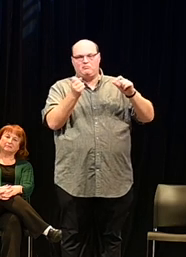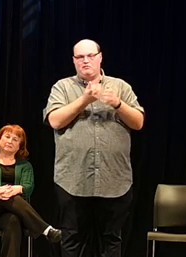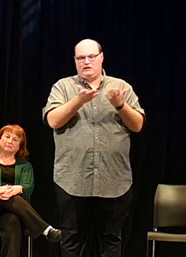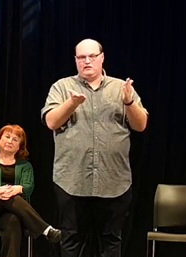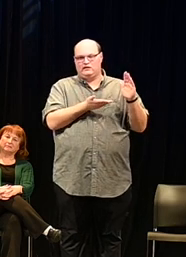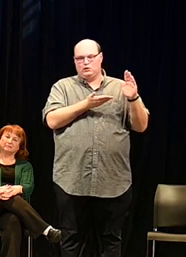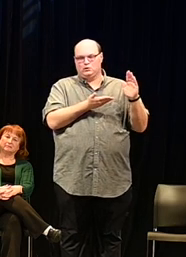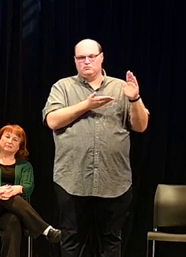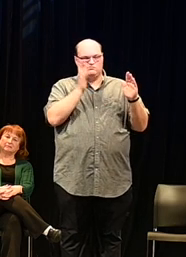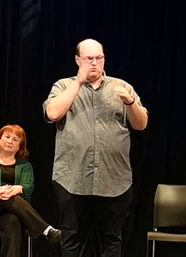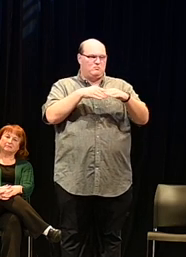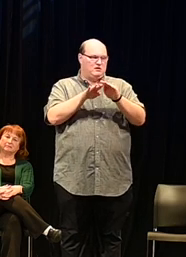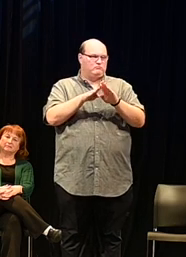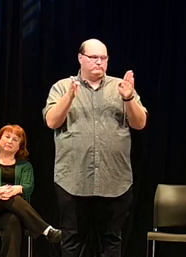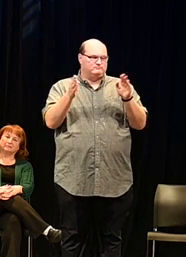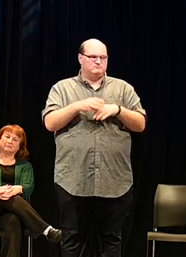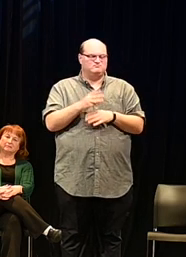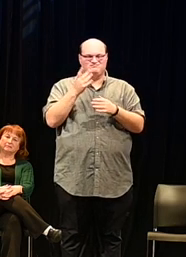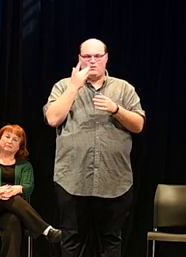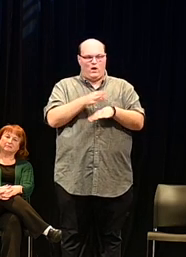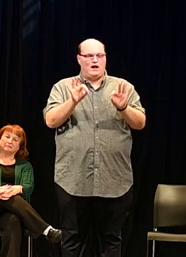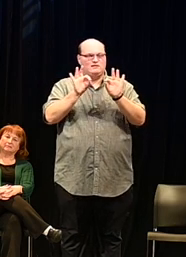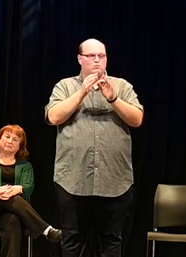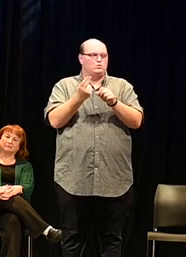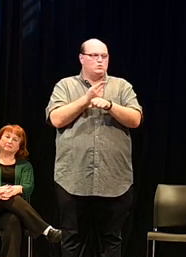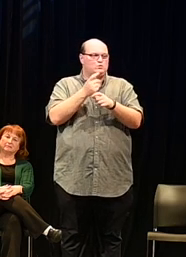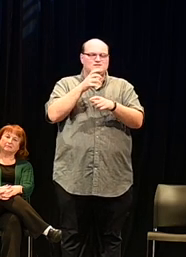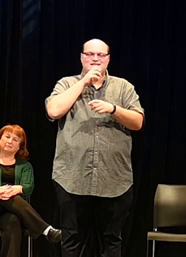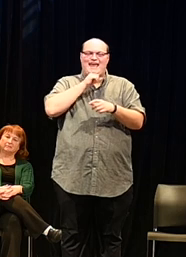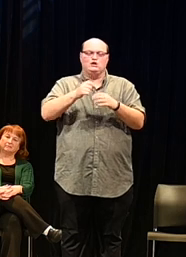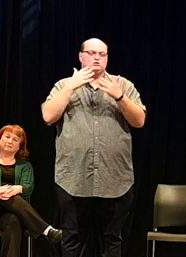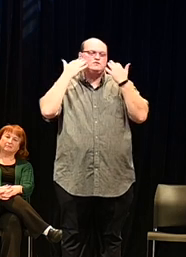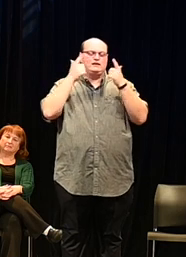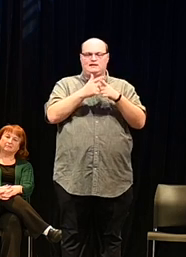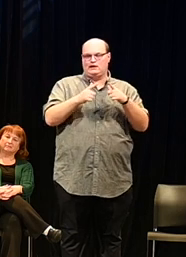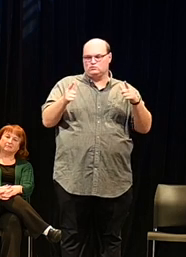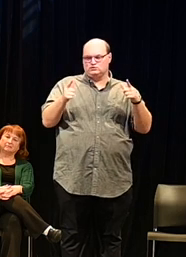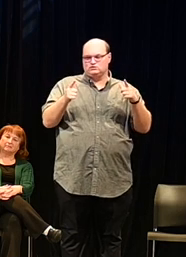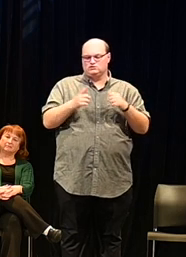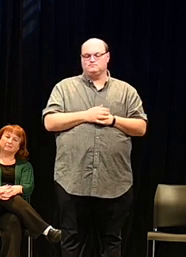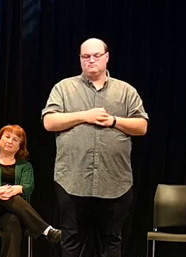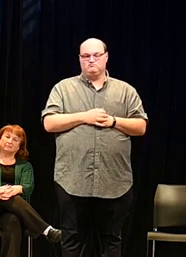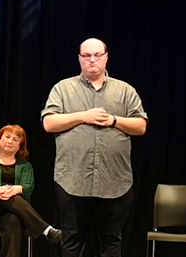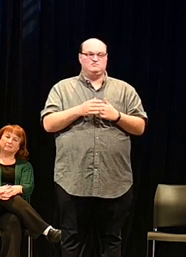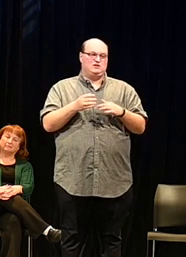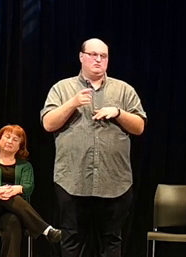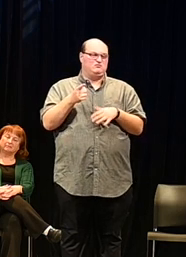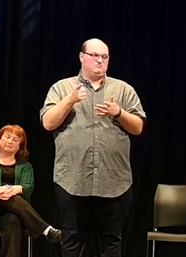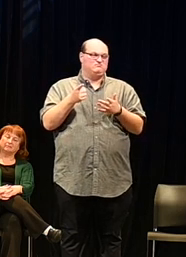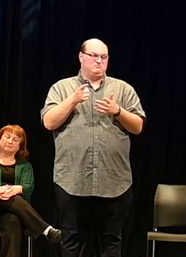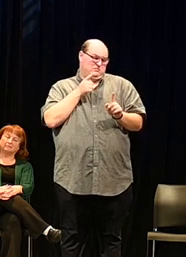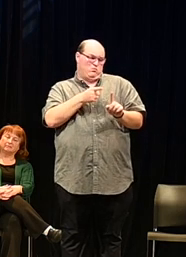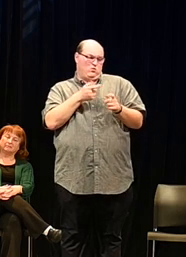to use this kind of age-friendly language. So it's just another step in making sure that we're being